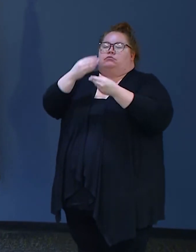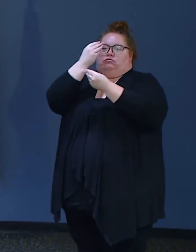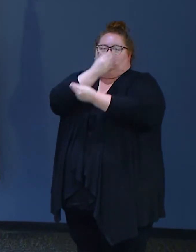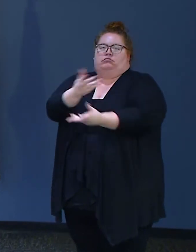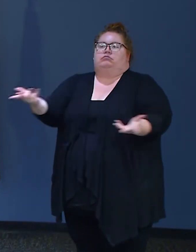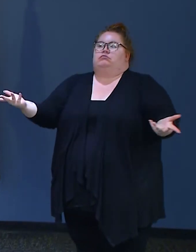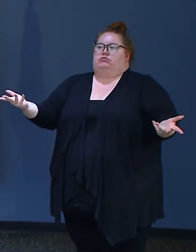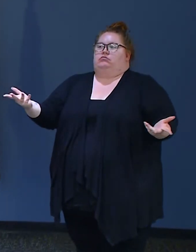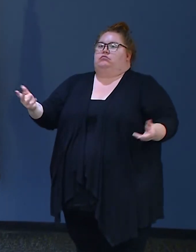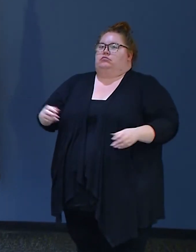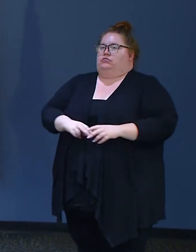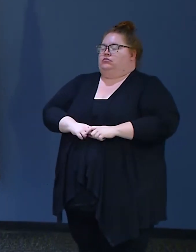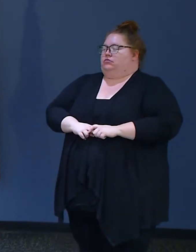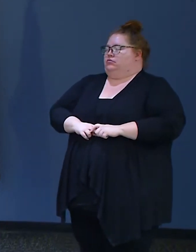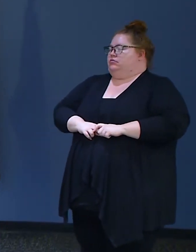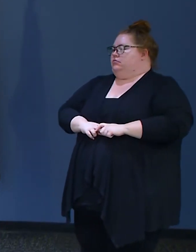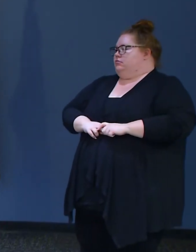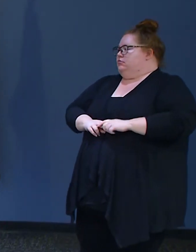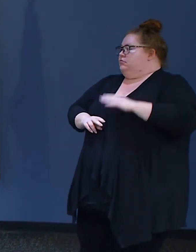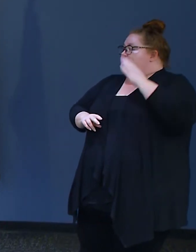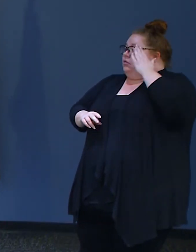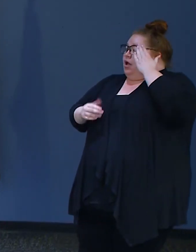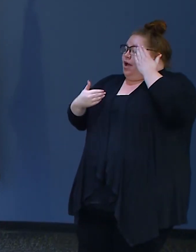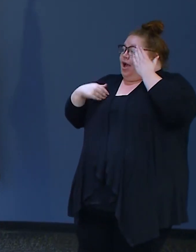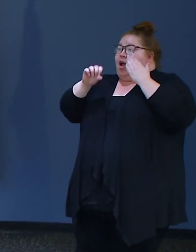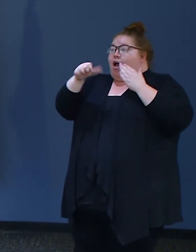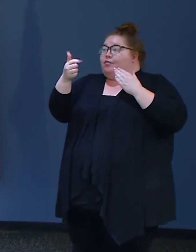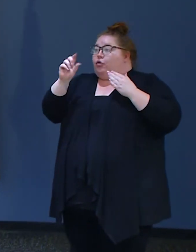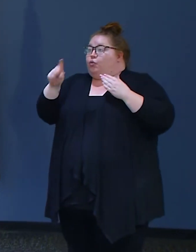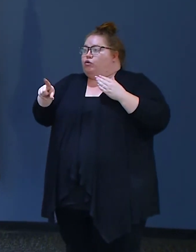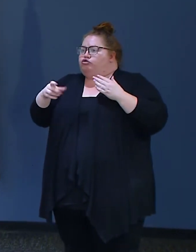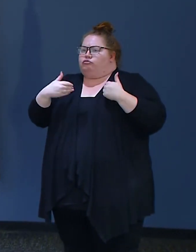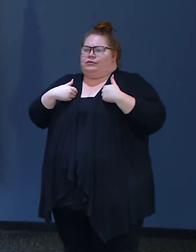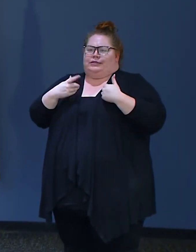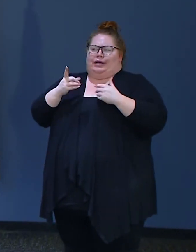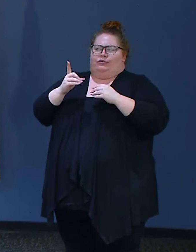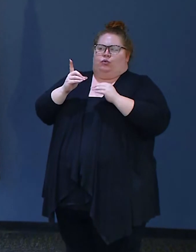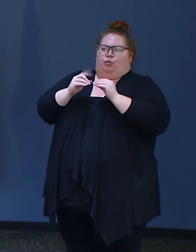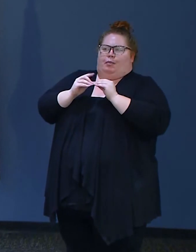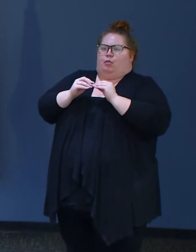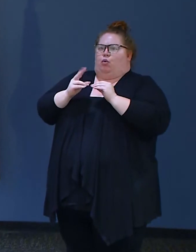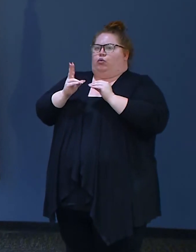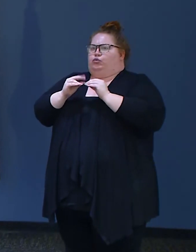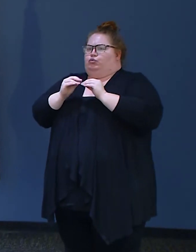much. You're very welcome. Any other questions? I have time for one or two more.